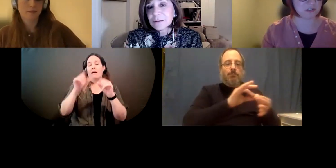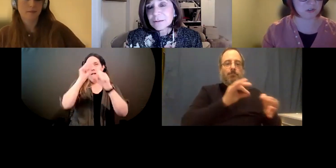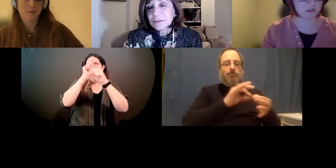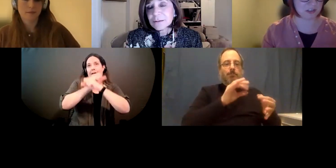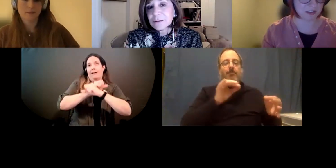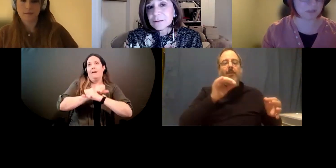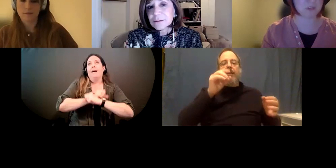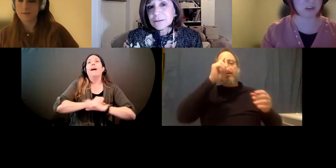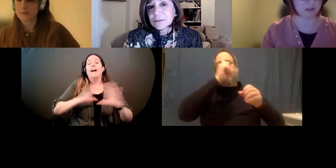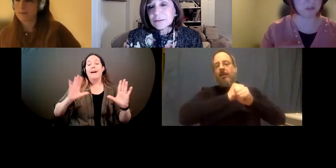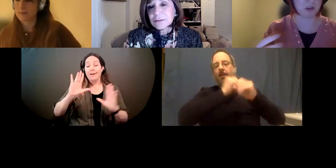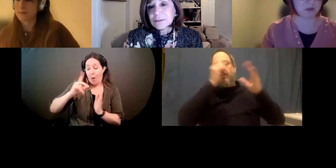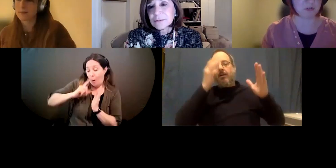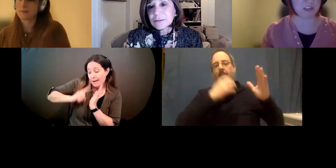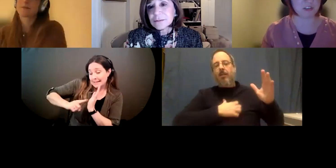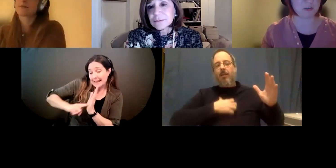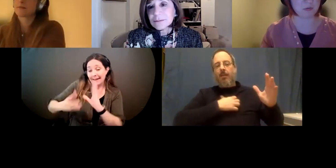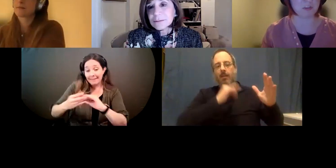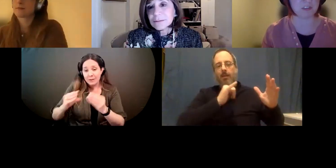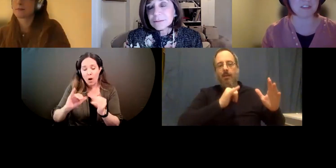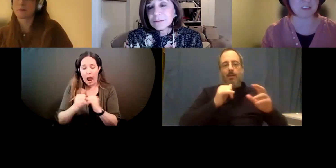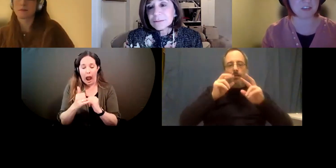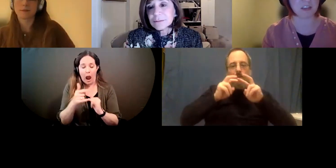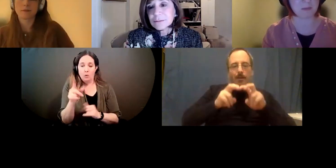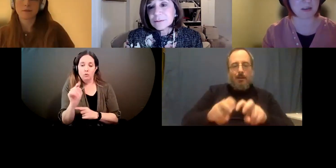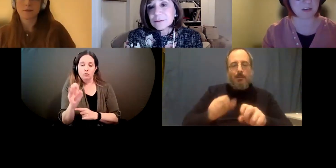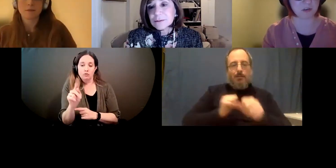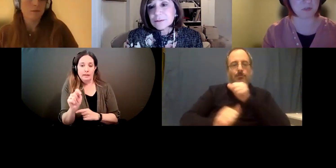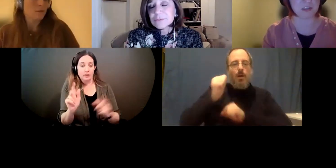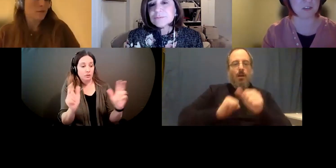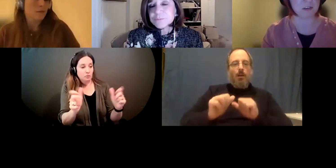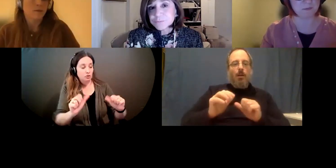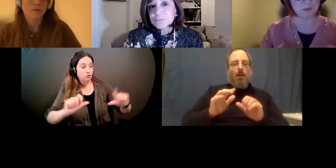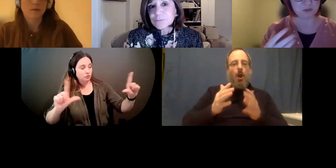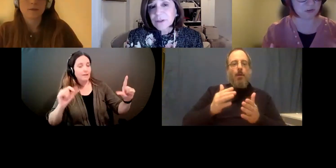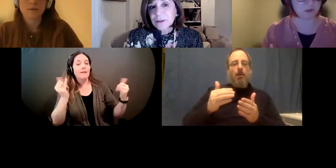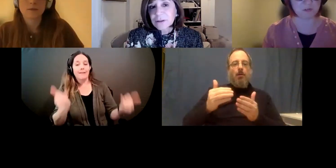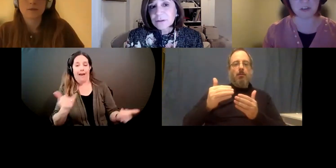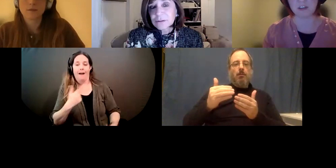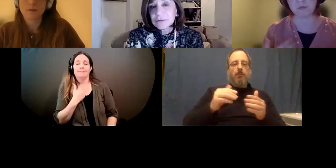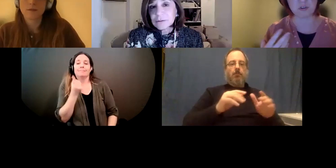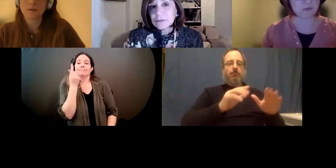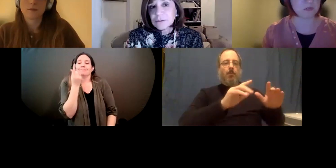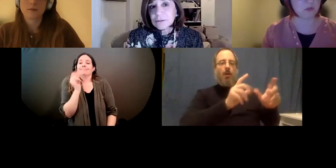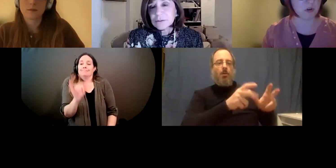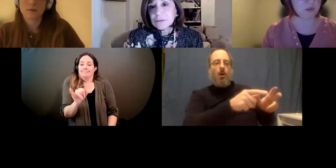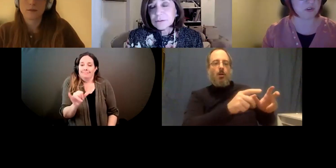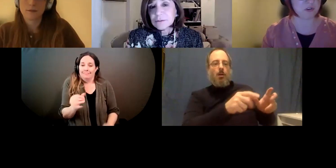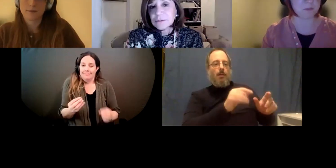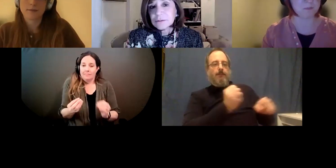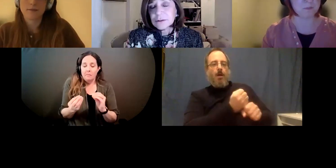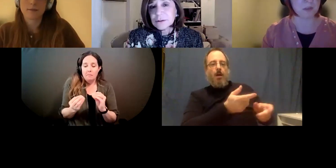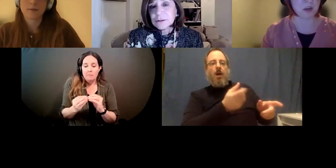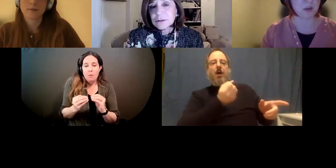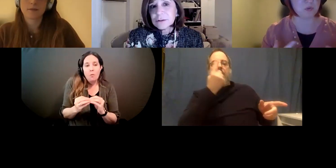your detective story, and also how you treat computers and screens, that makes a lot of sense. It's more pursuit of